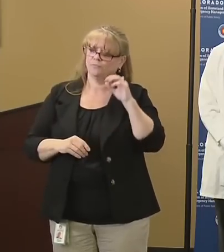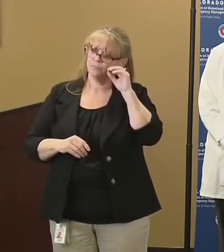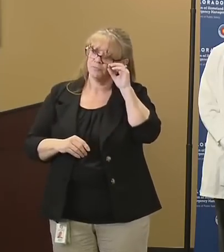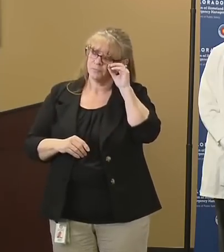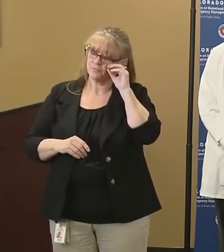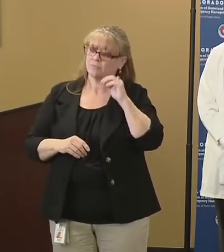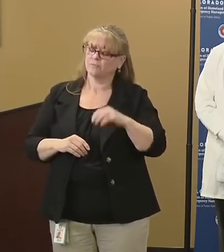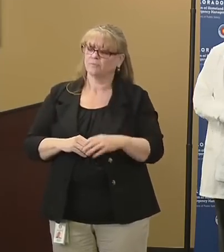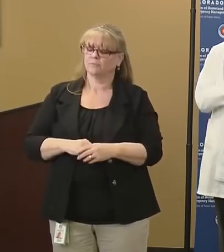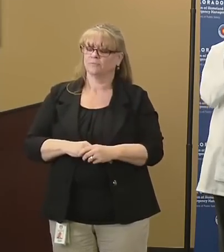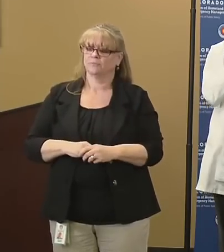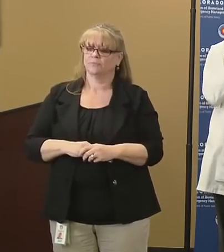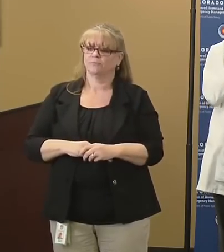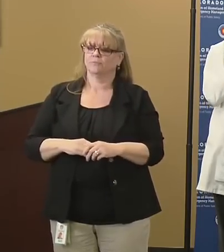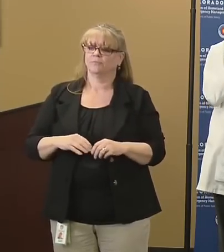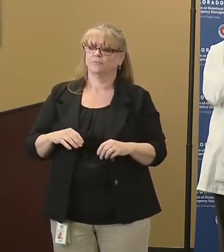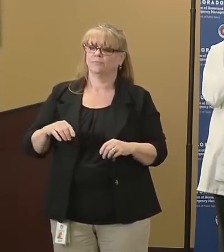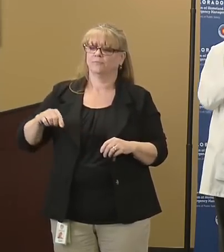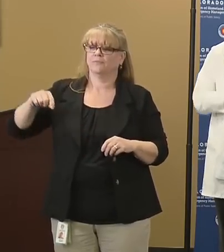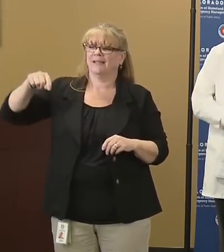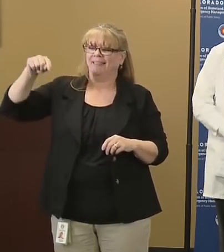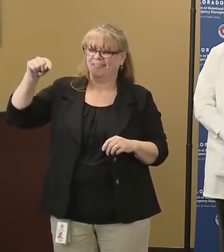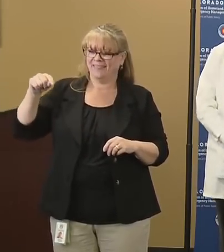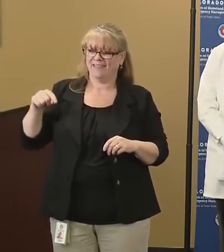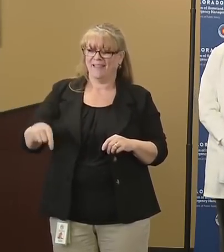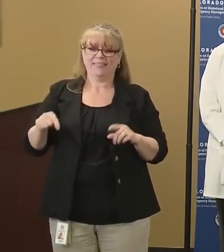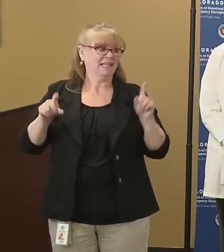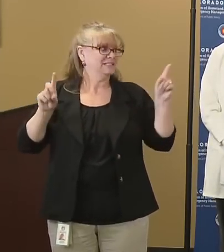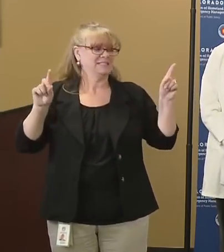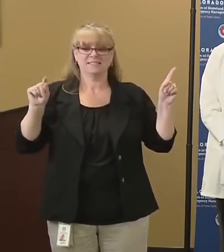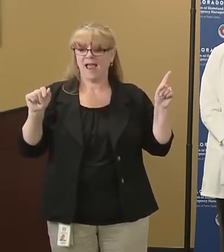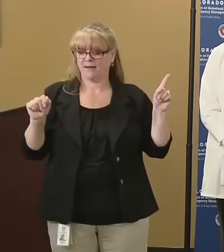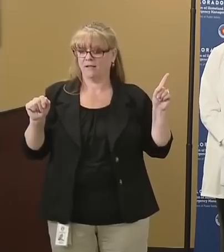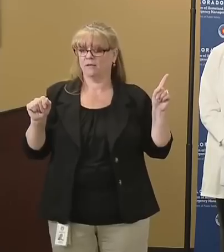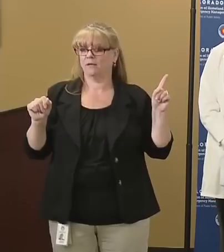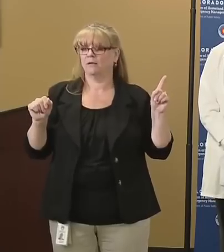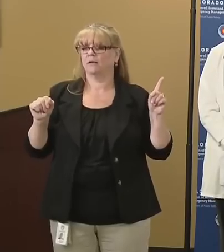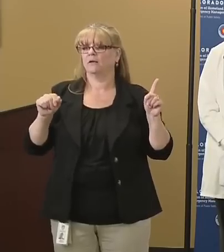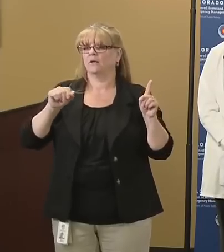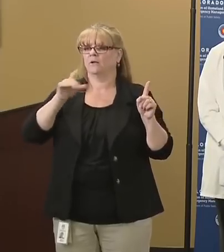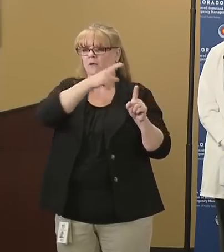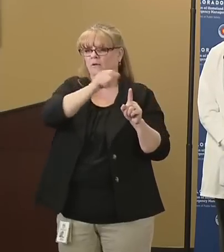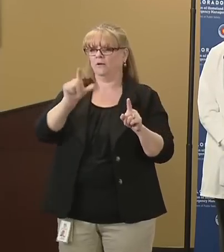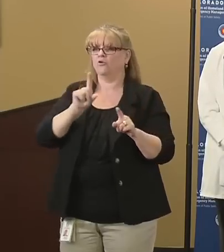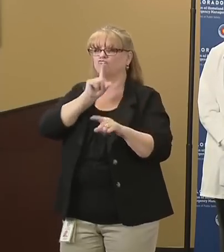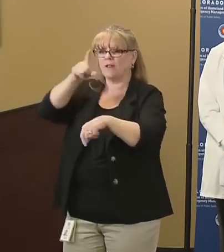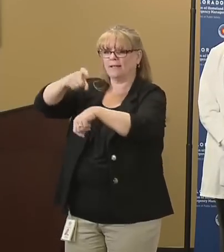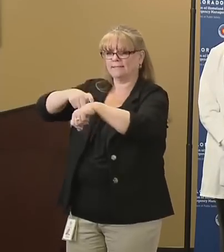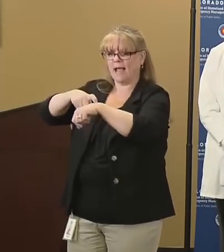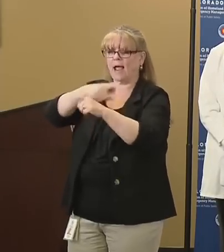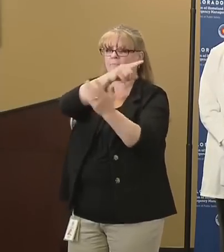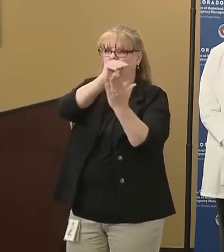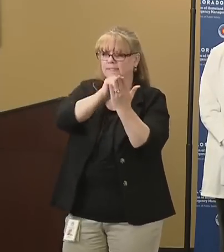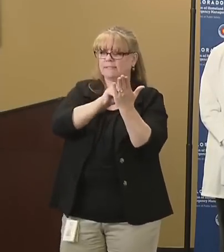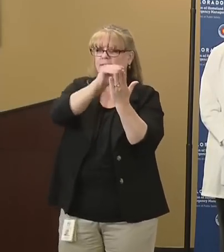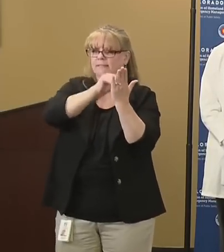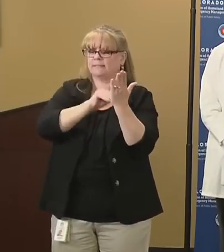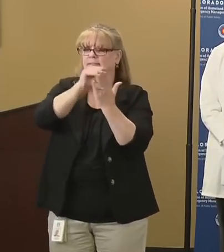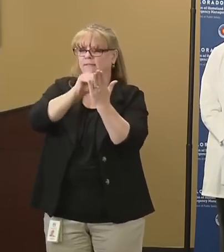So this is more real-time data, which will show what we hope will project onto the healthcare data after the